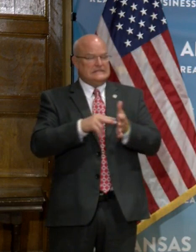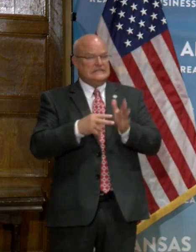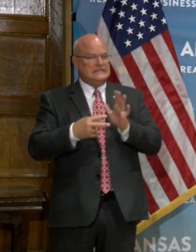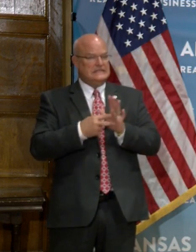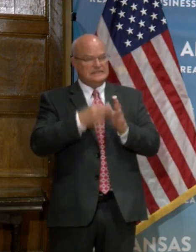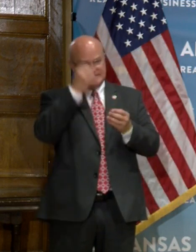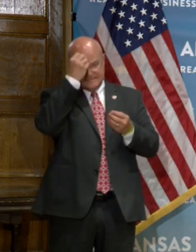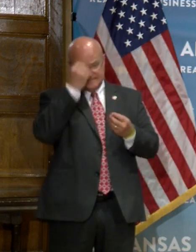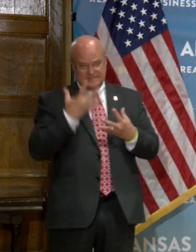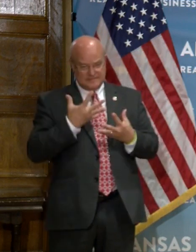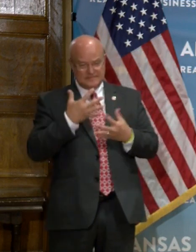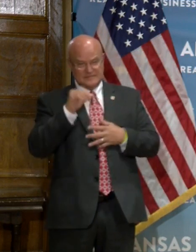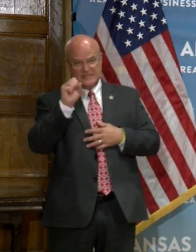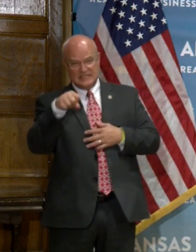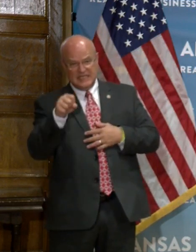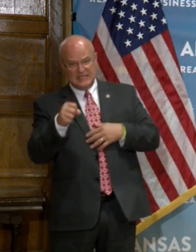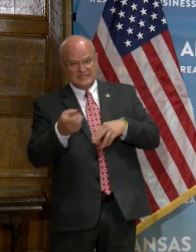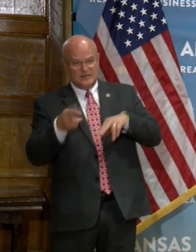indicate a